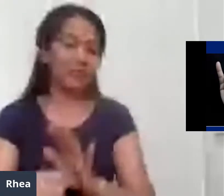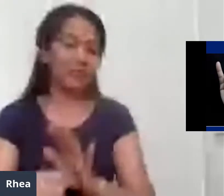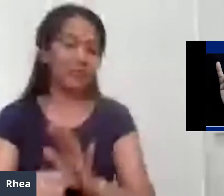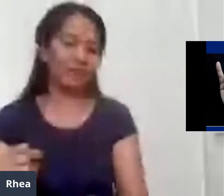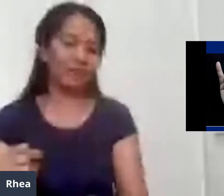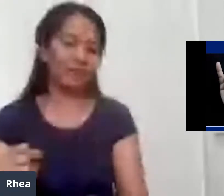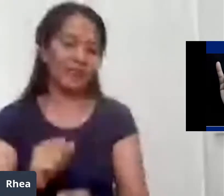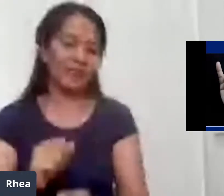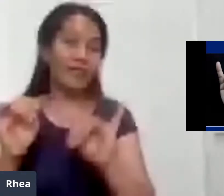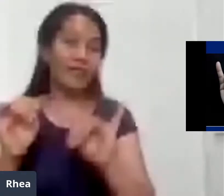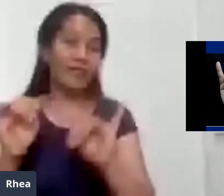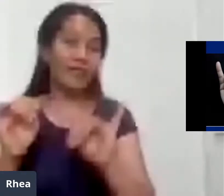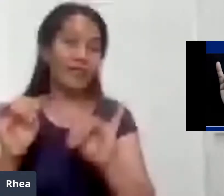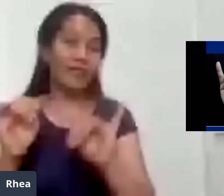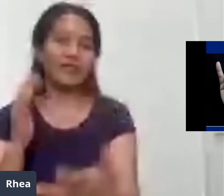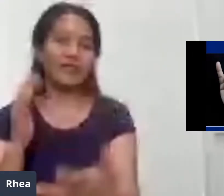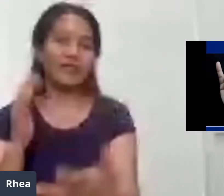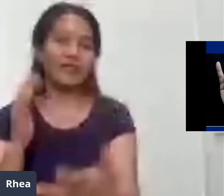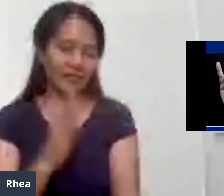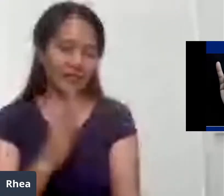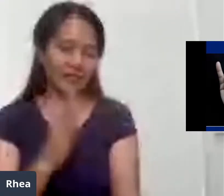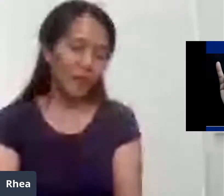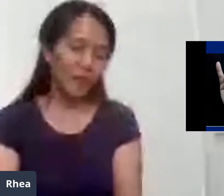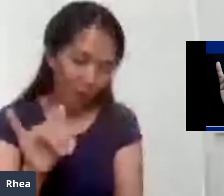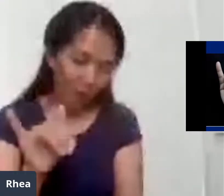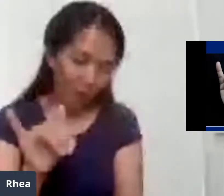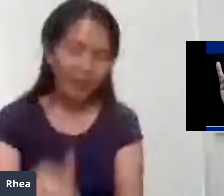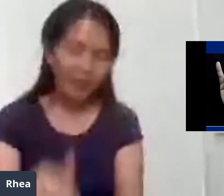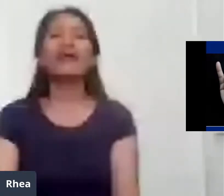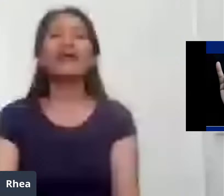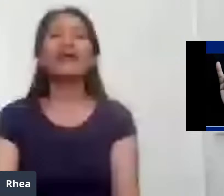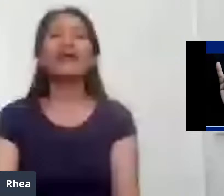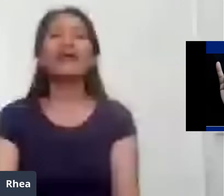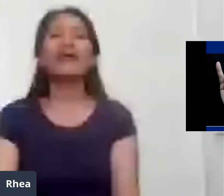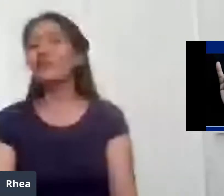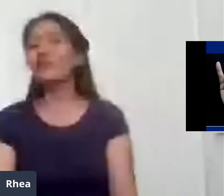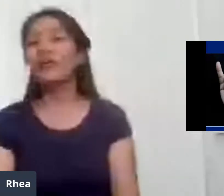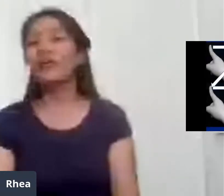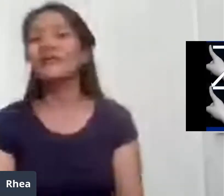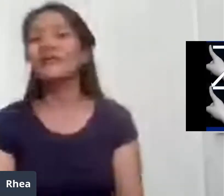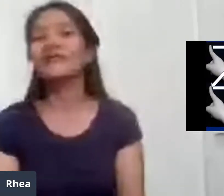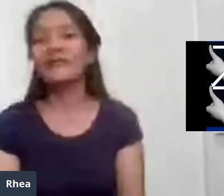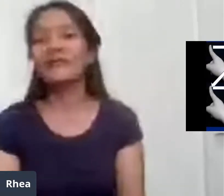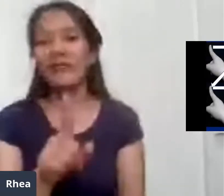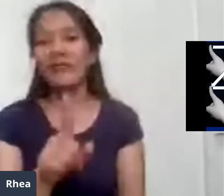also later. Yes, Y. And the last